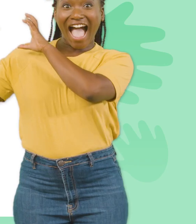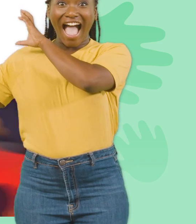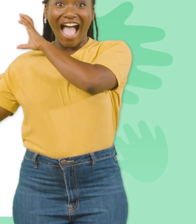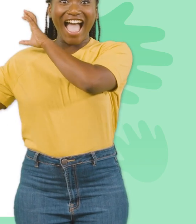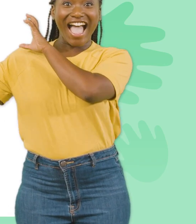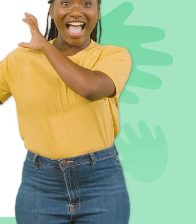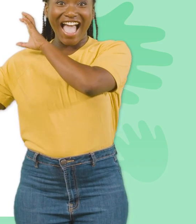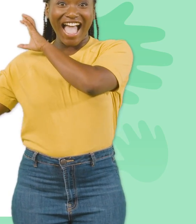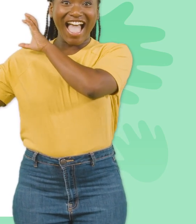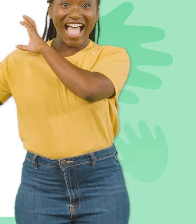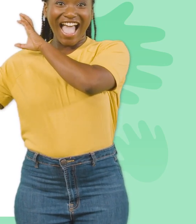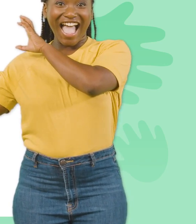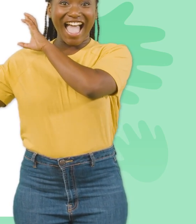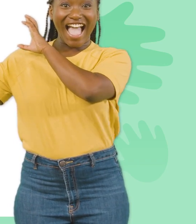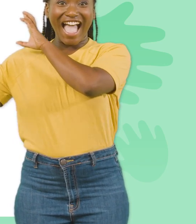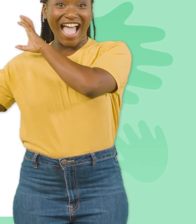CoComelon!